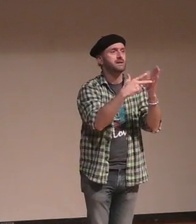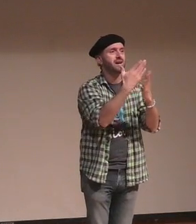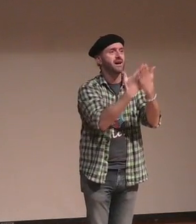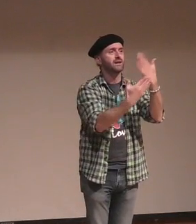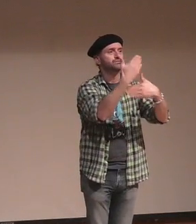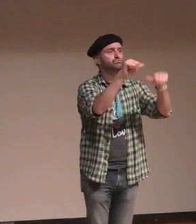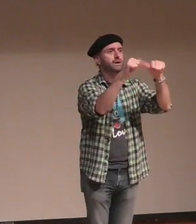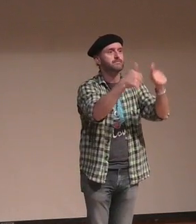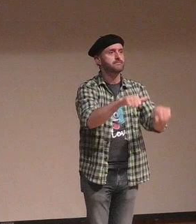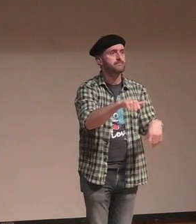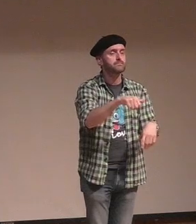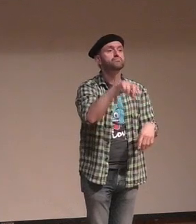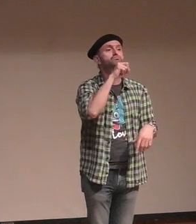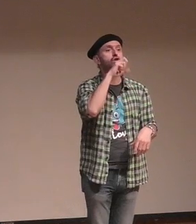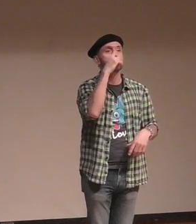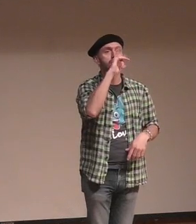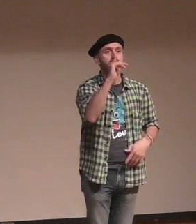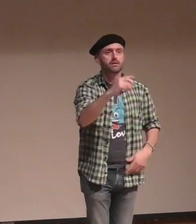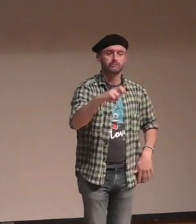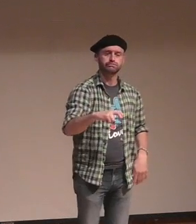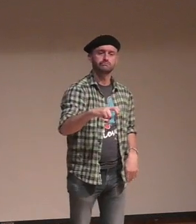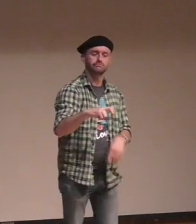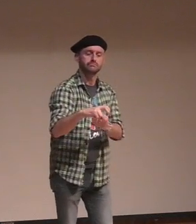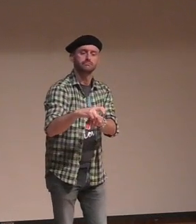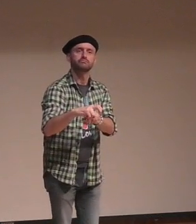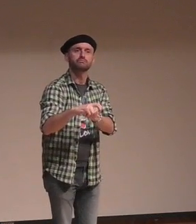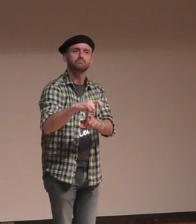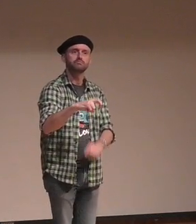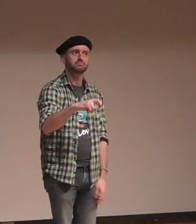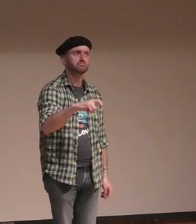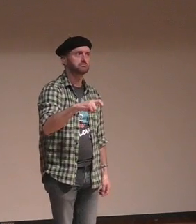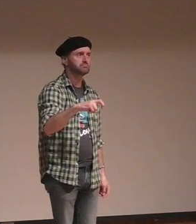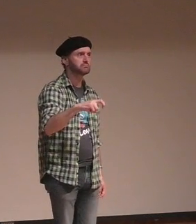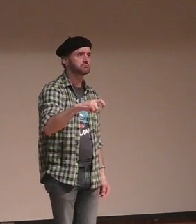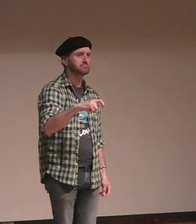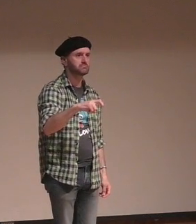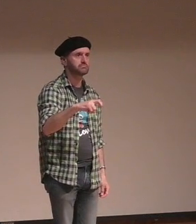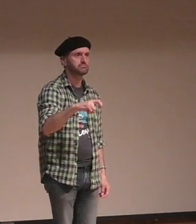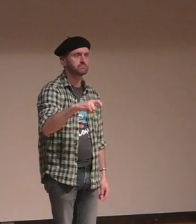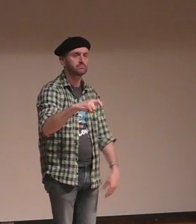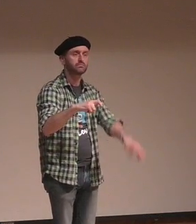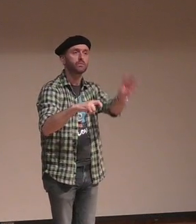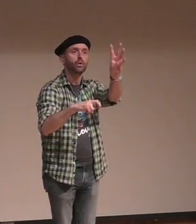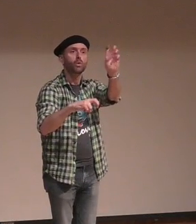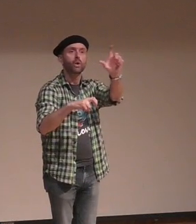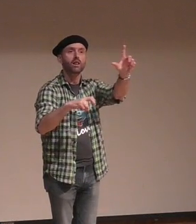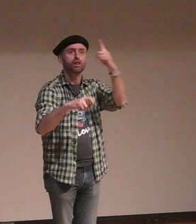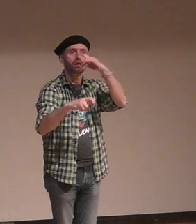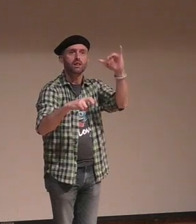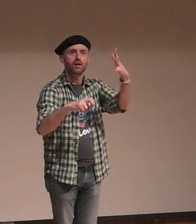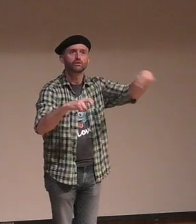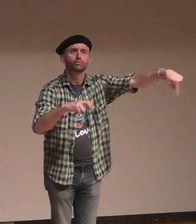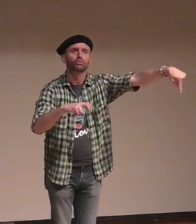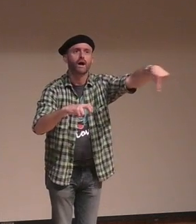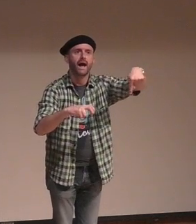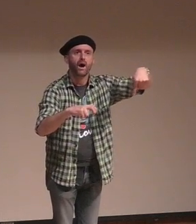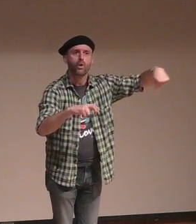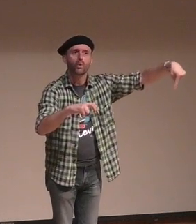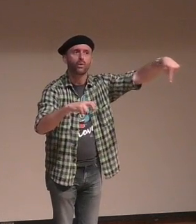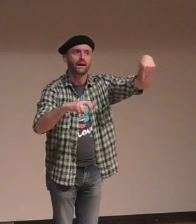In American Sign Language, you're using classifiers, which is hand shapes, and they look kind of like this for one. And then the well is going to be